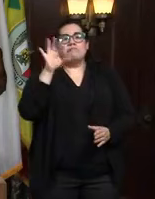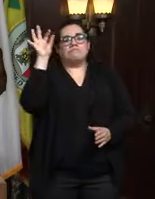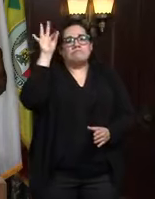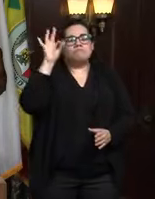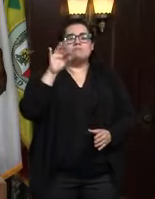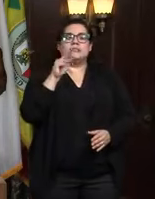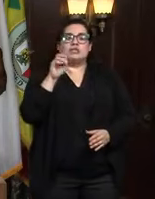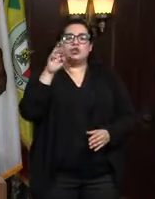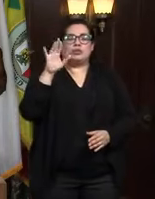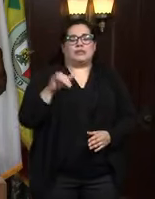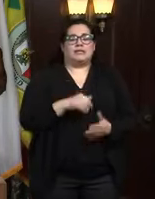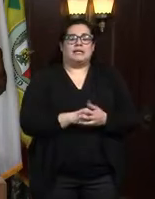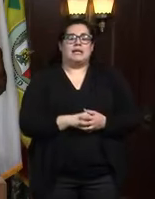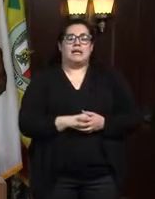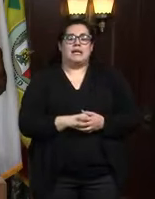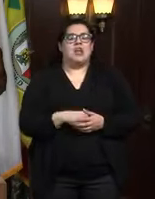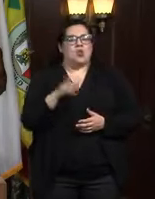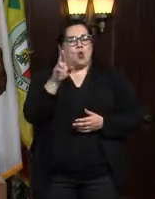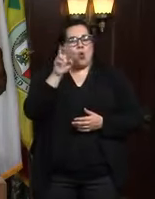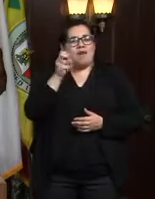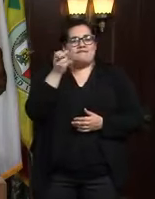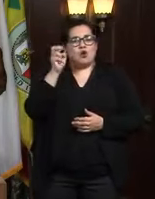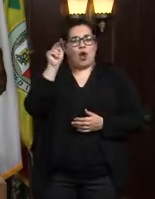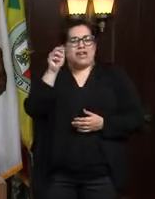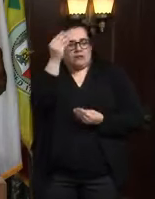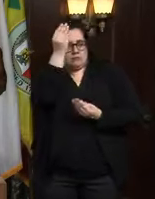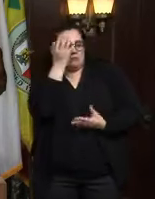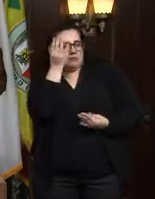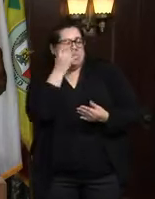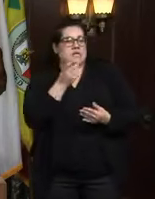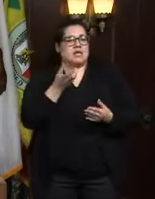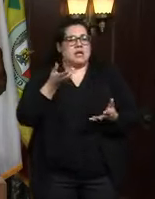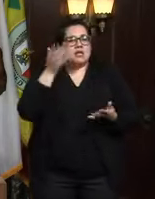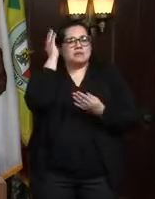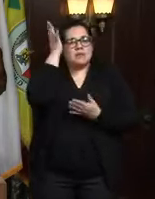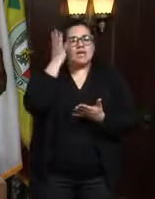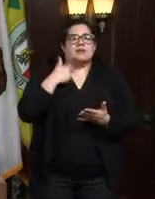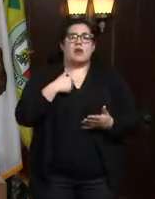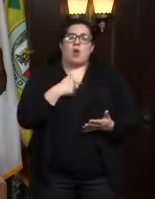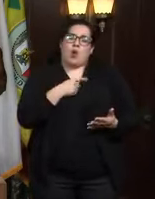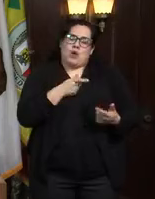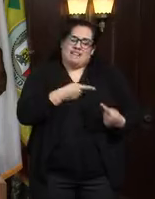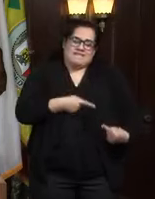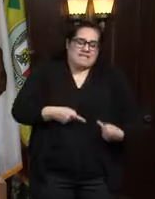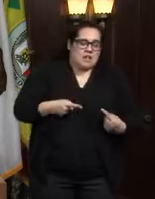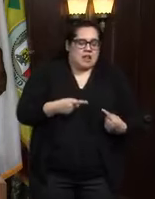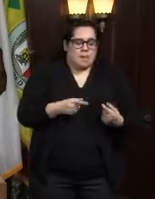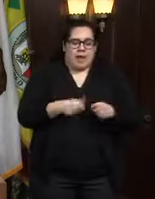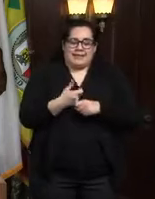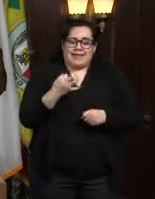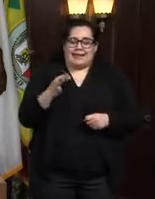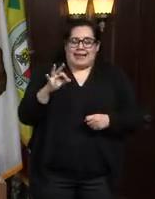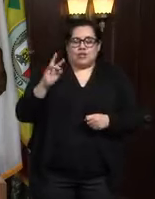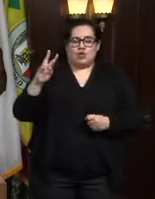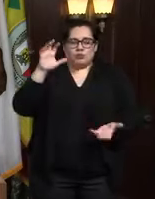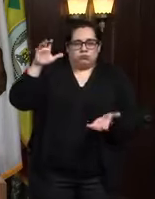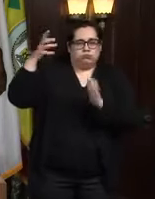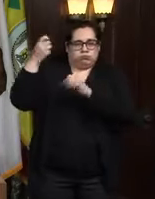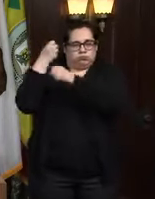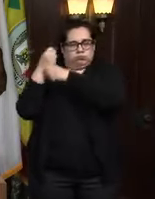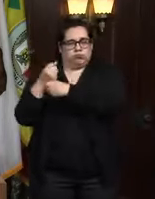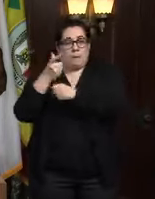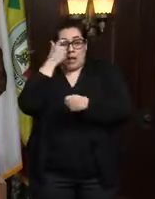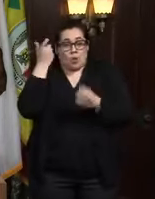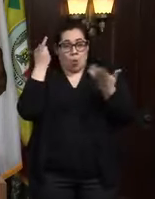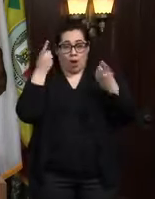Murray, speak to us as we were wrestling with the 92 civil unrest, the outcome of the